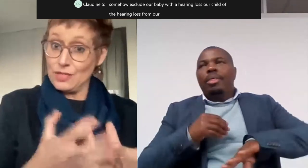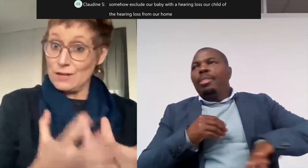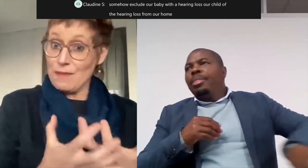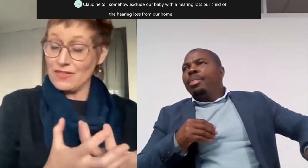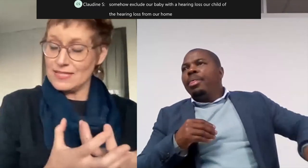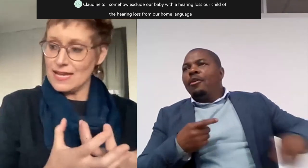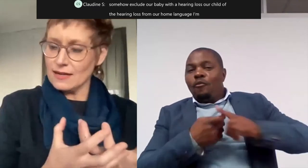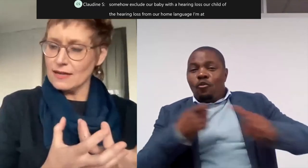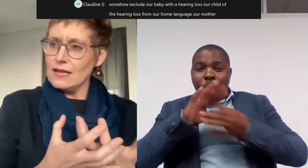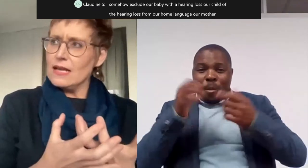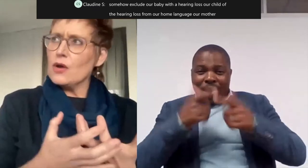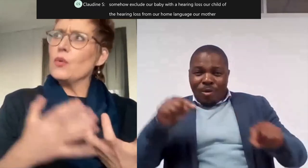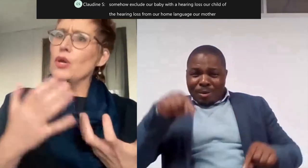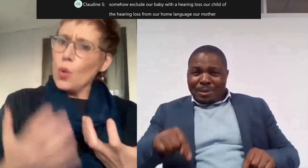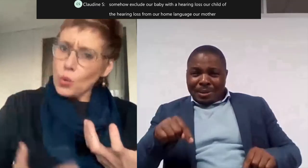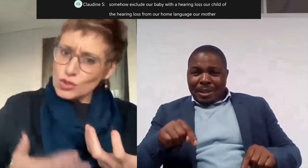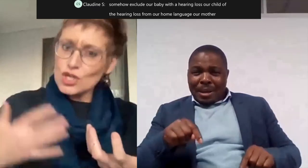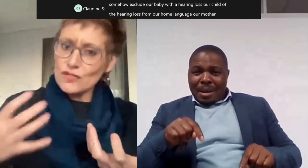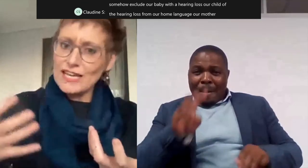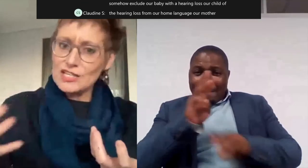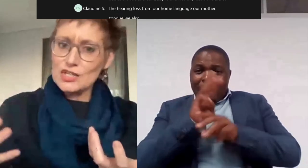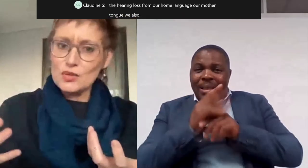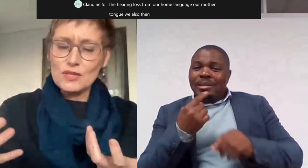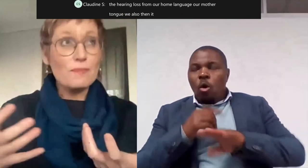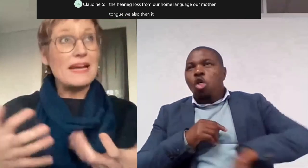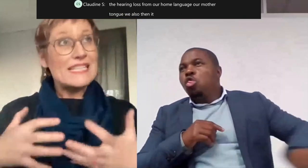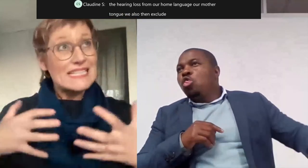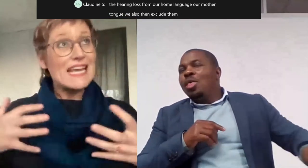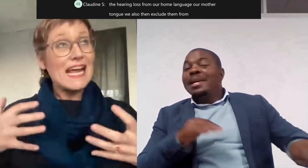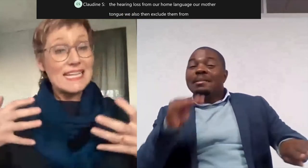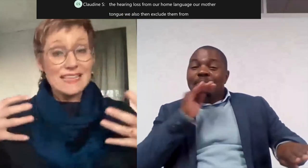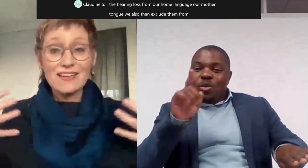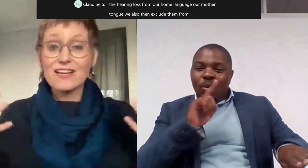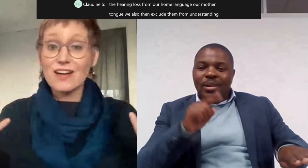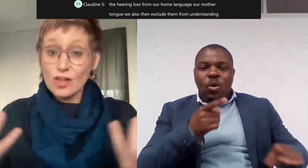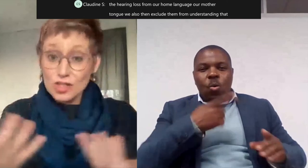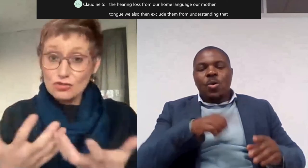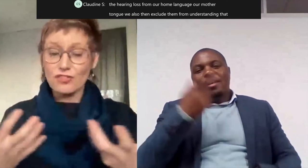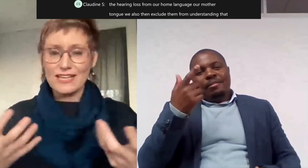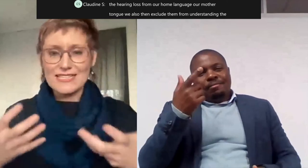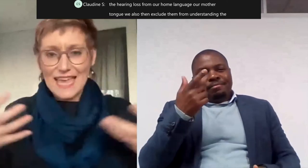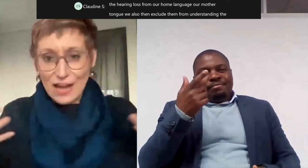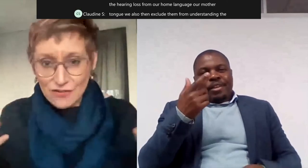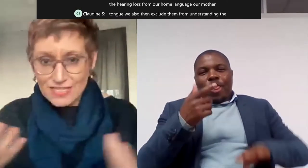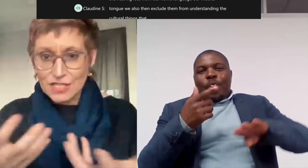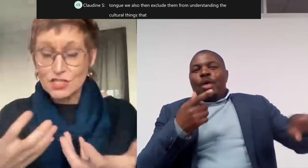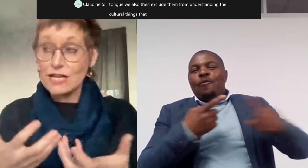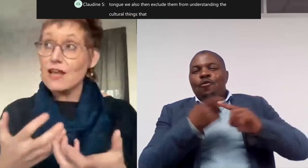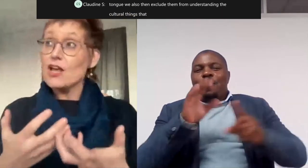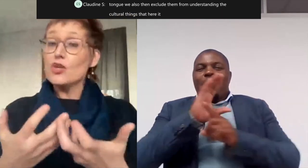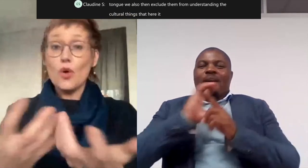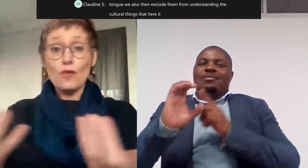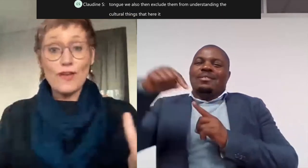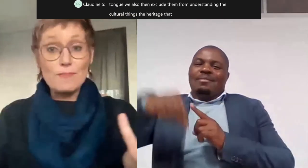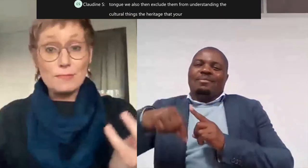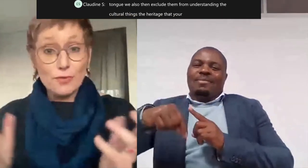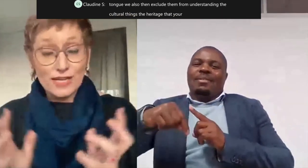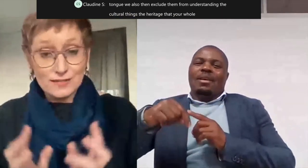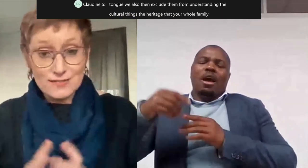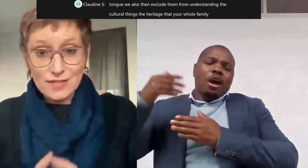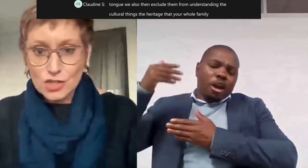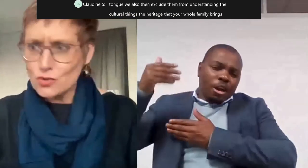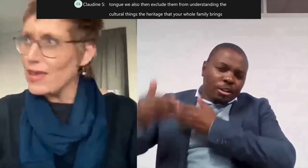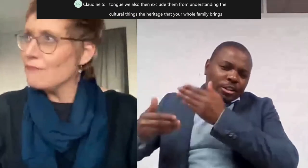home language, our mother tongue, we also then exclude them from understanding the cultural things, the heritage that your whole